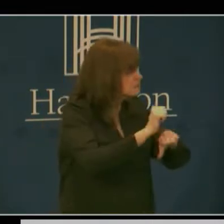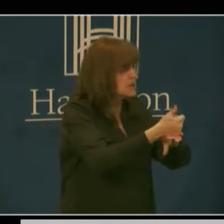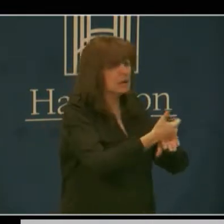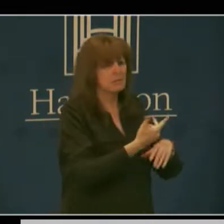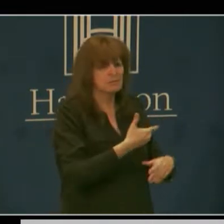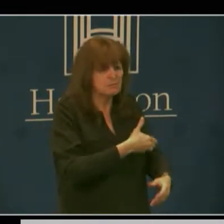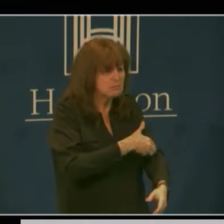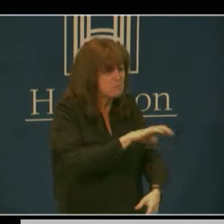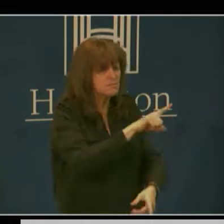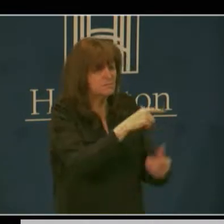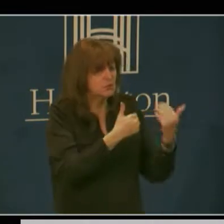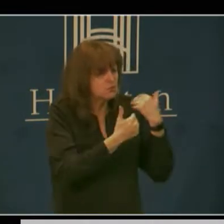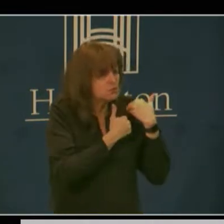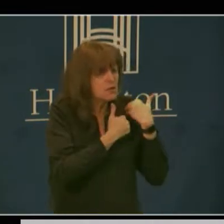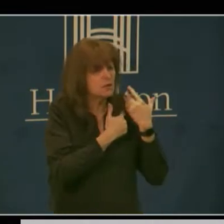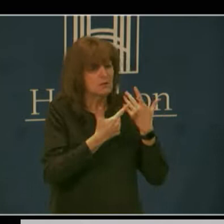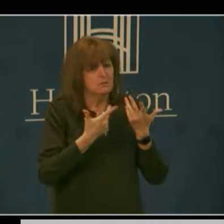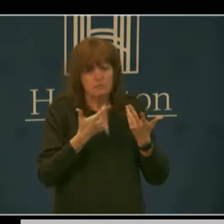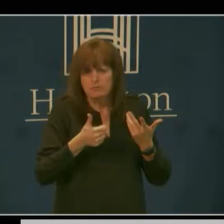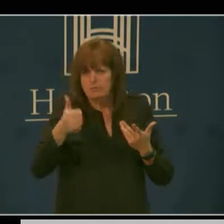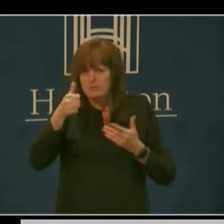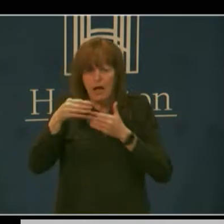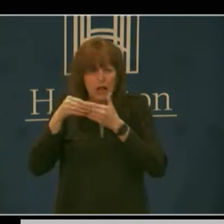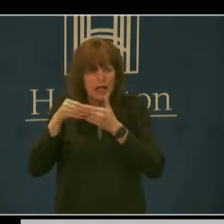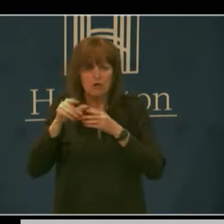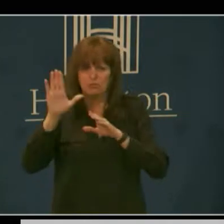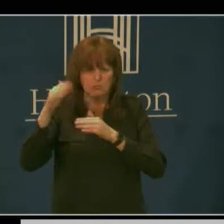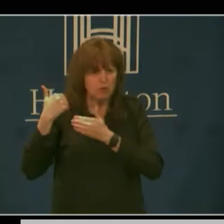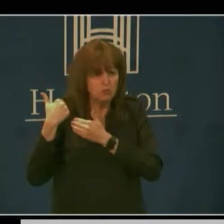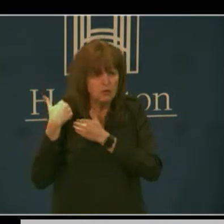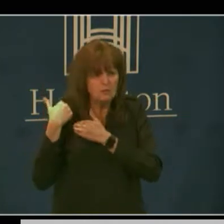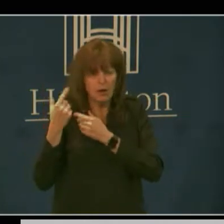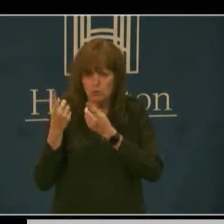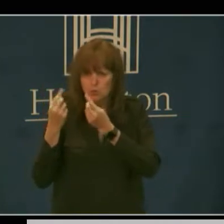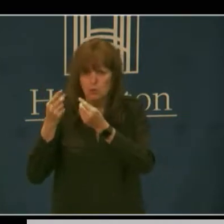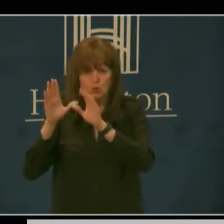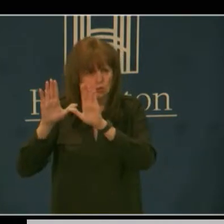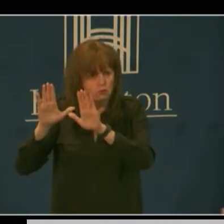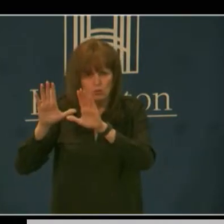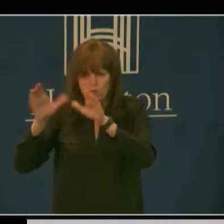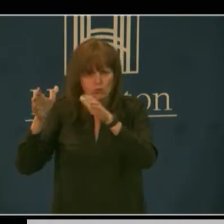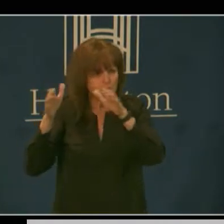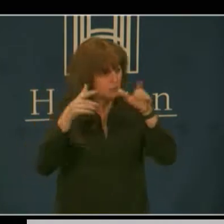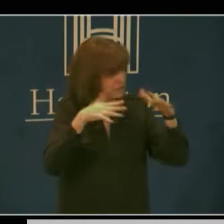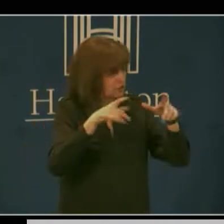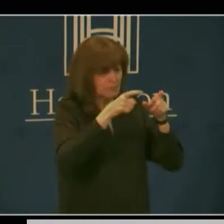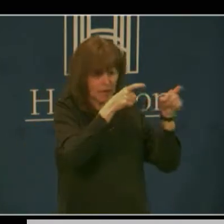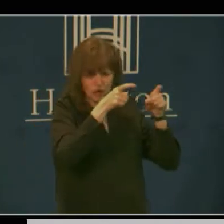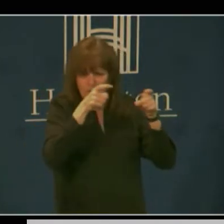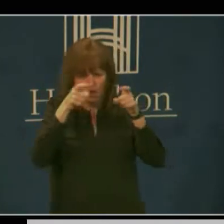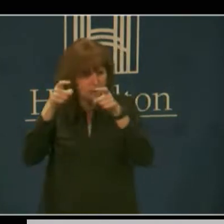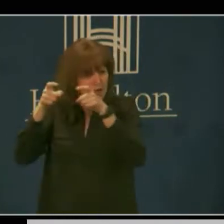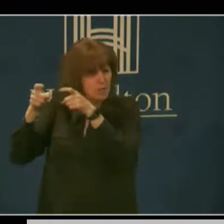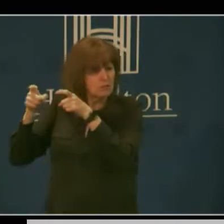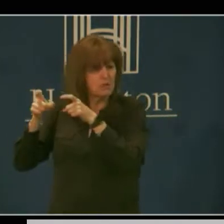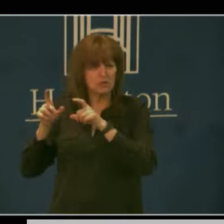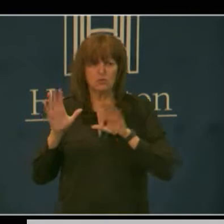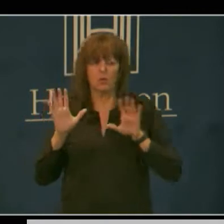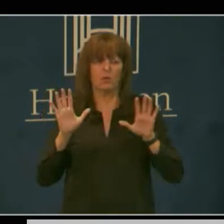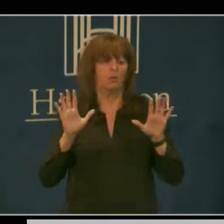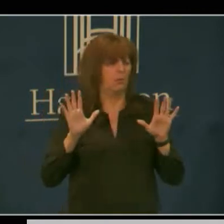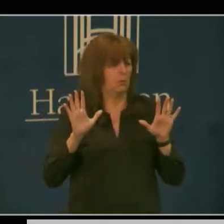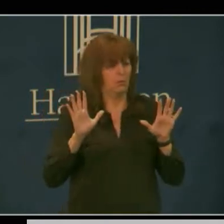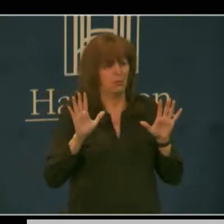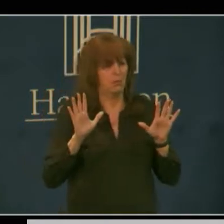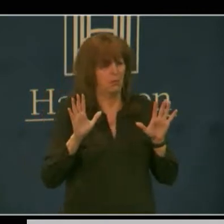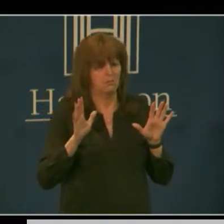leadership team to do all the things that they're currently doing to help manage this crisis. The only reason for me to declare a state of